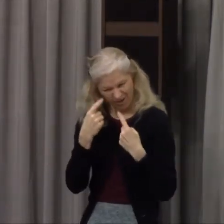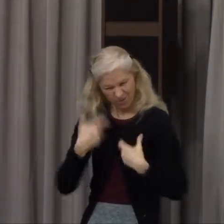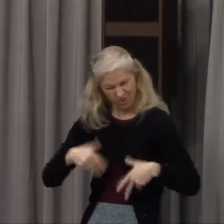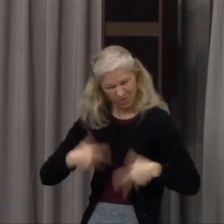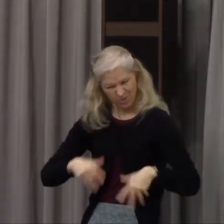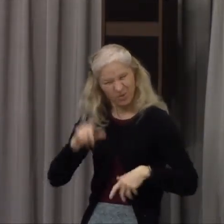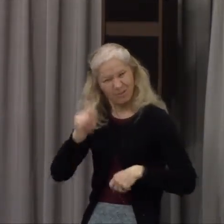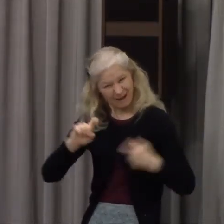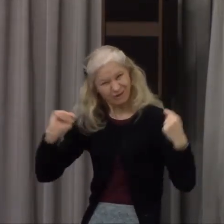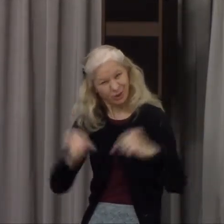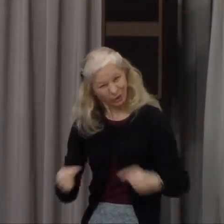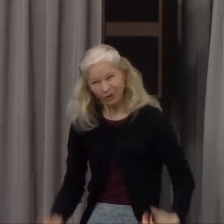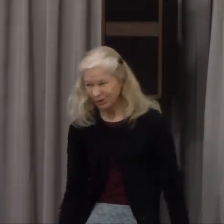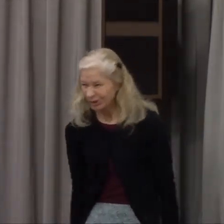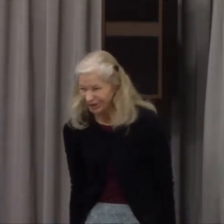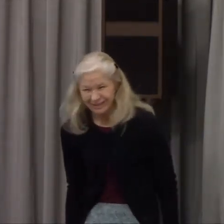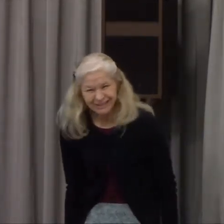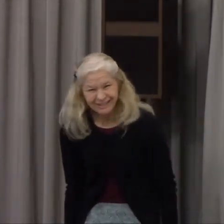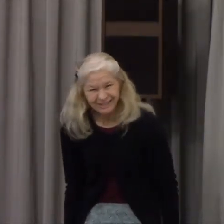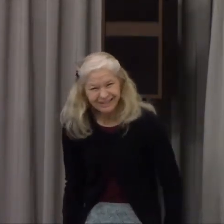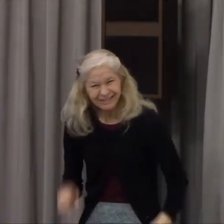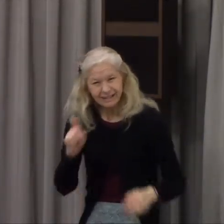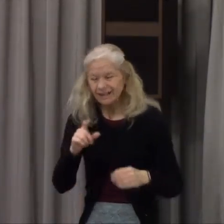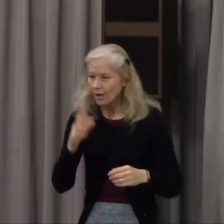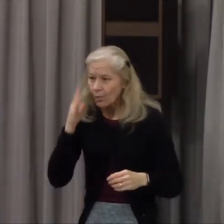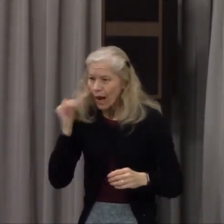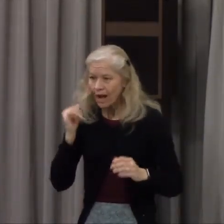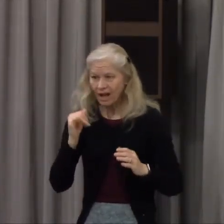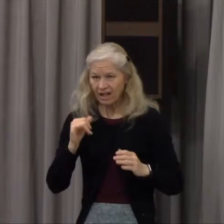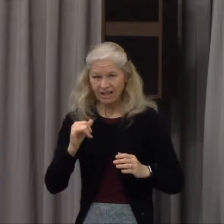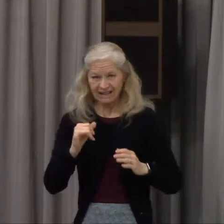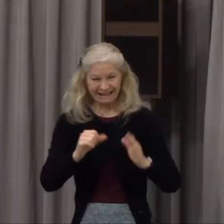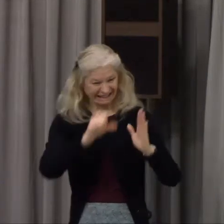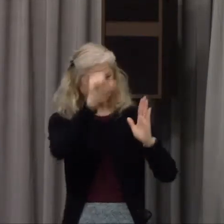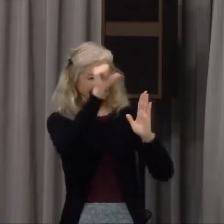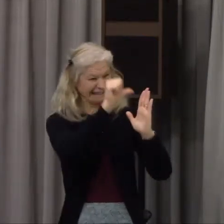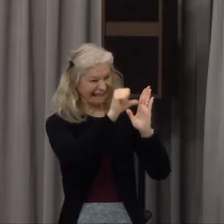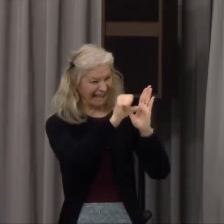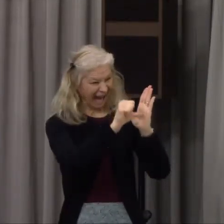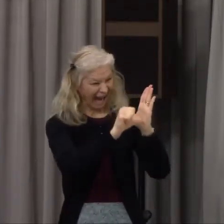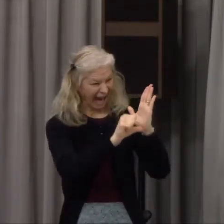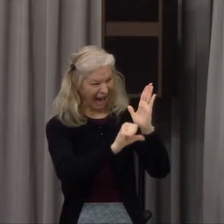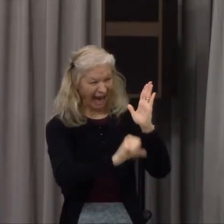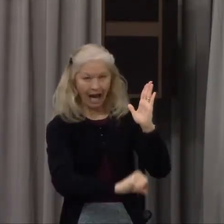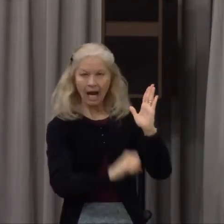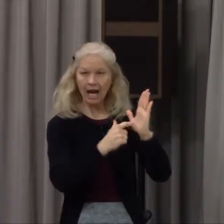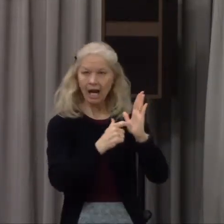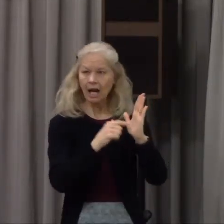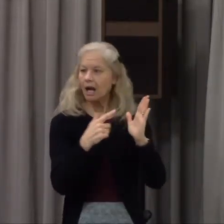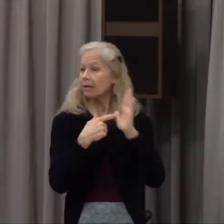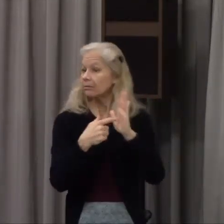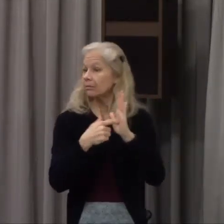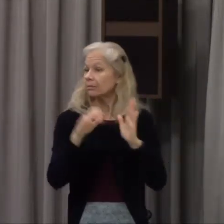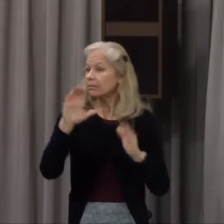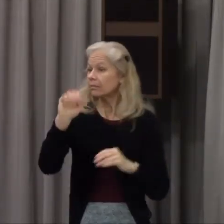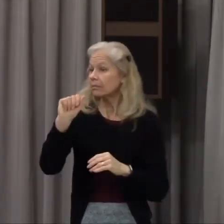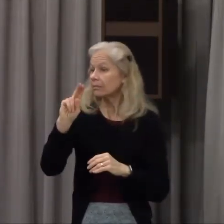When the doctor cuts you open, you need to let him remove the cancer and sew you back